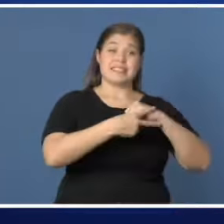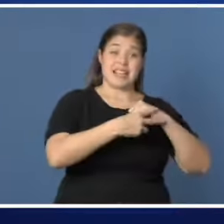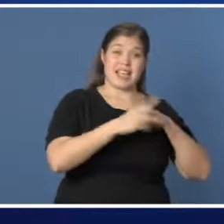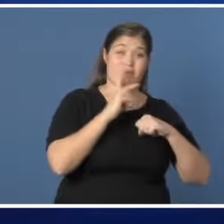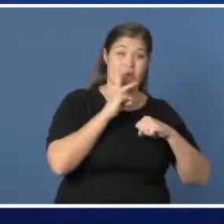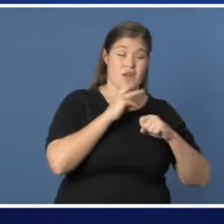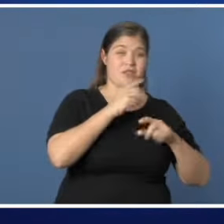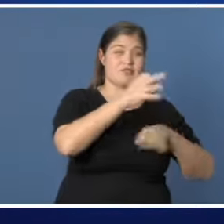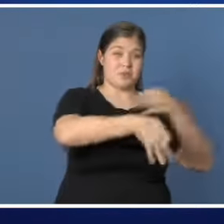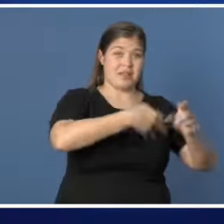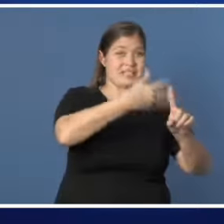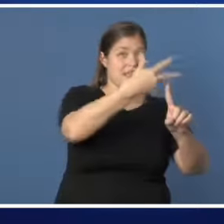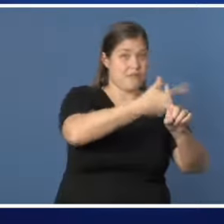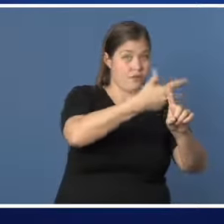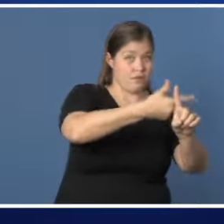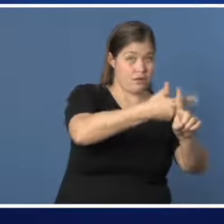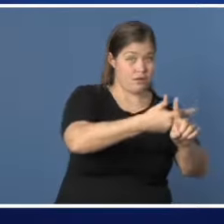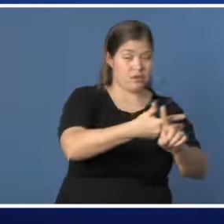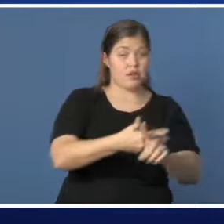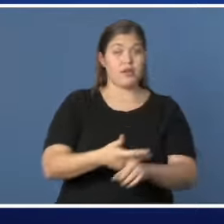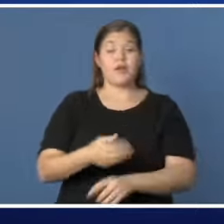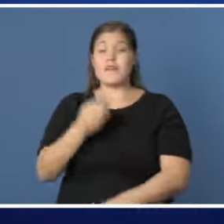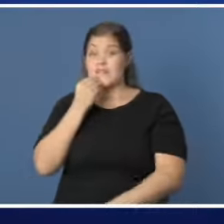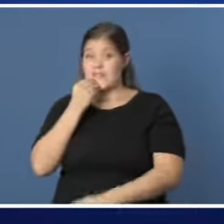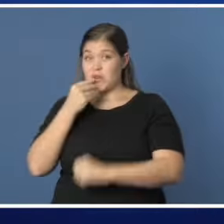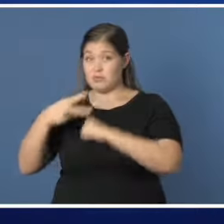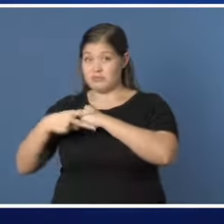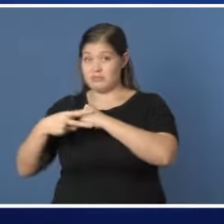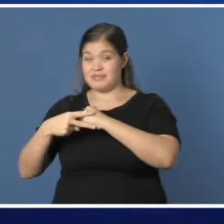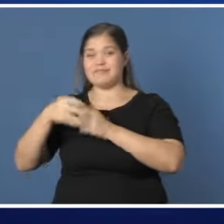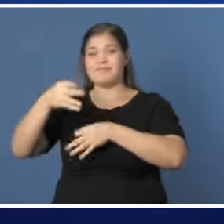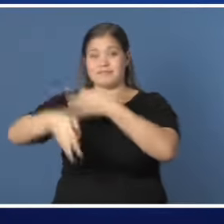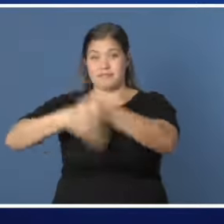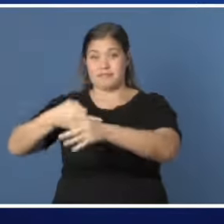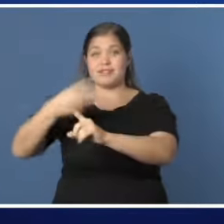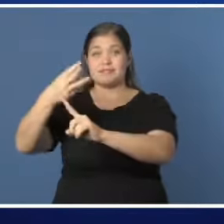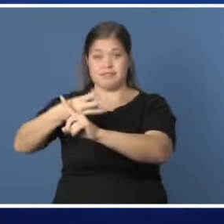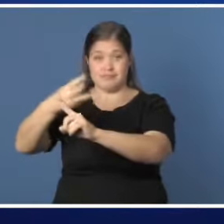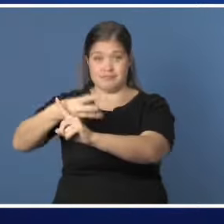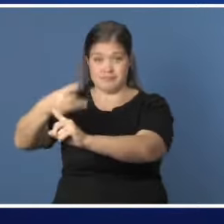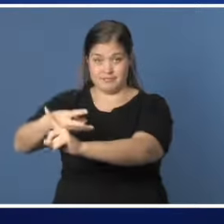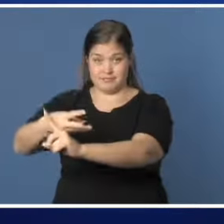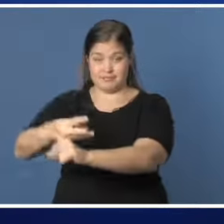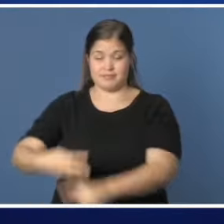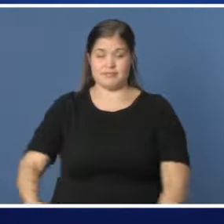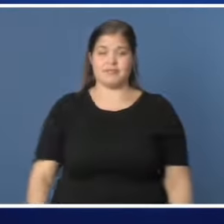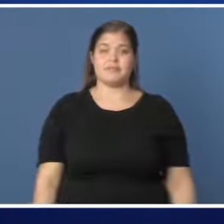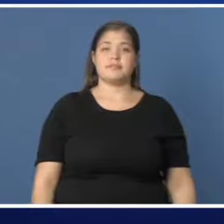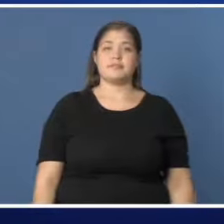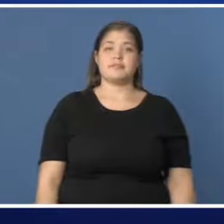Replace stored water every 3 months and stored food every 6 months.